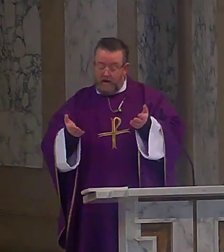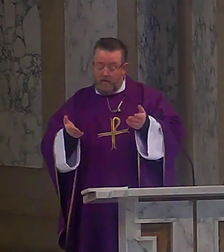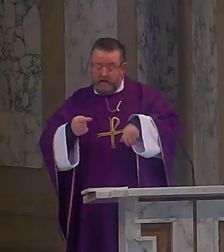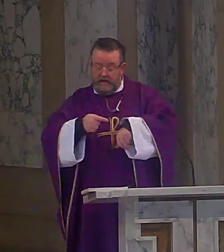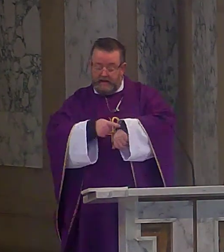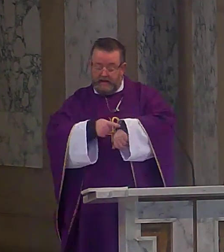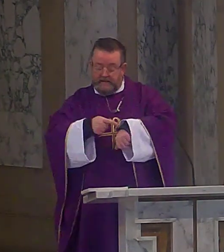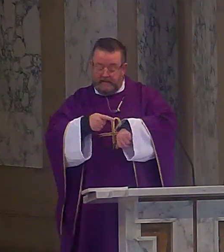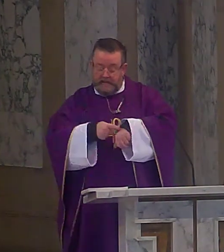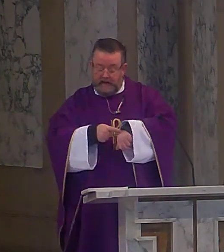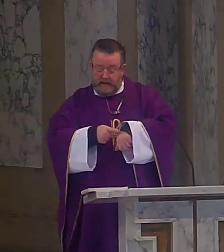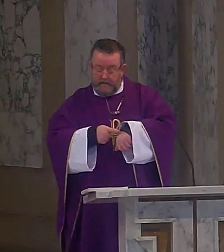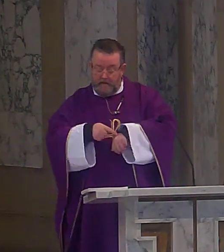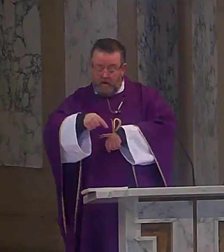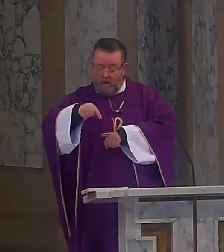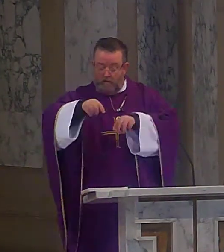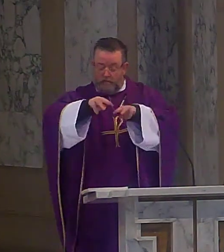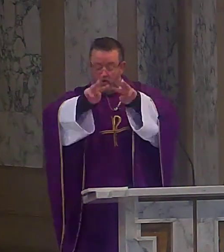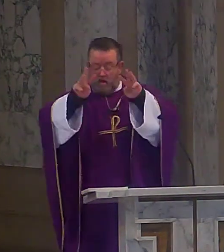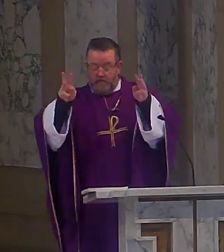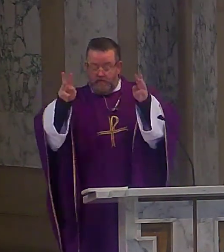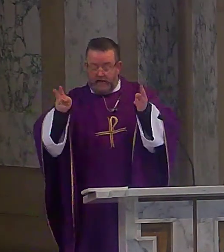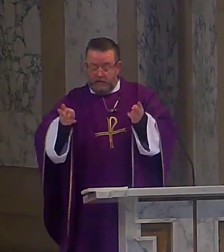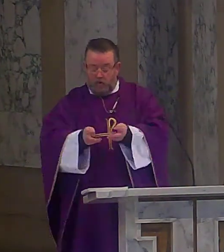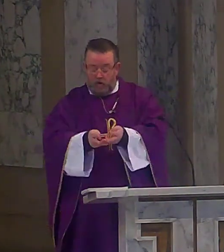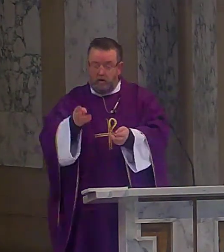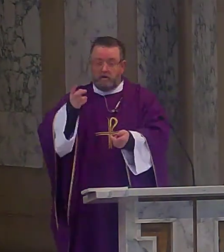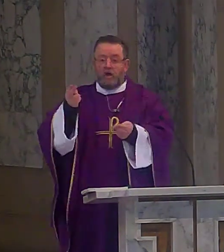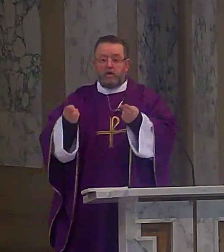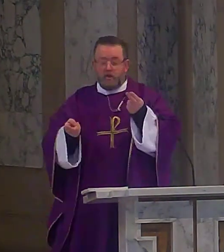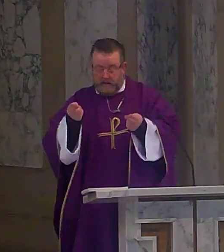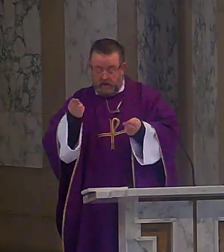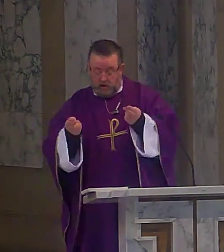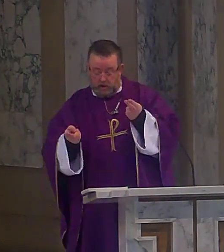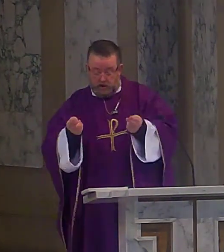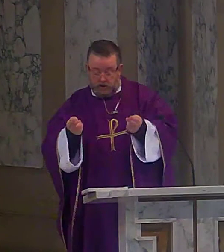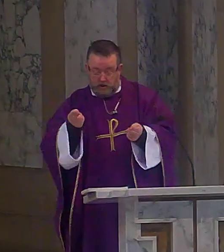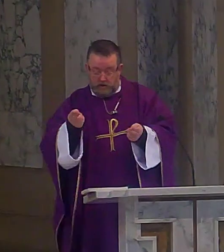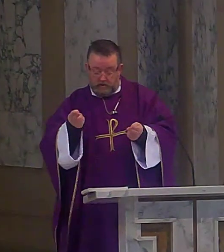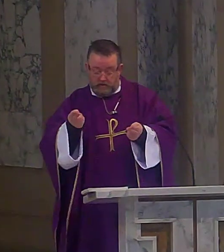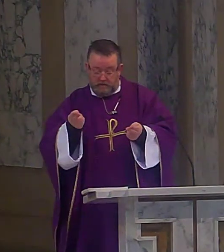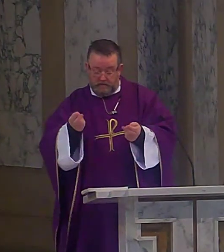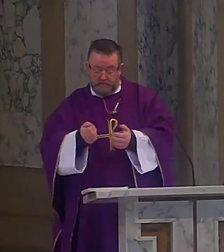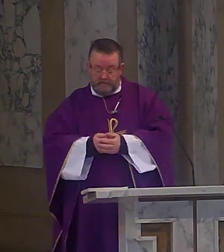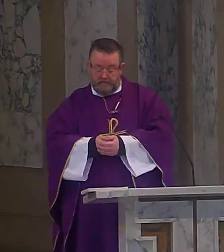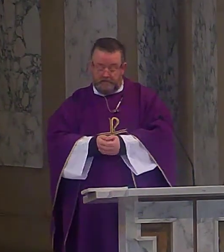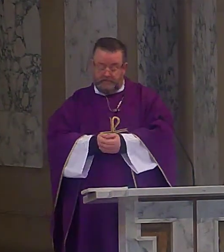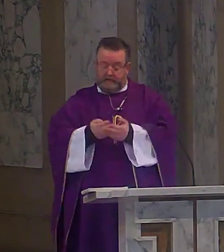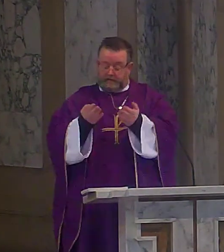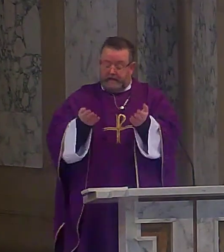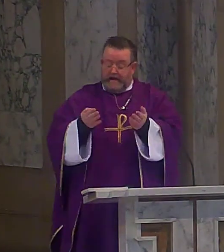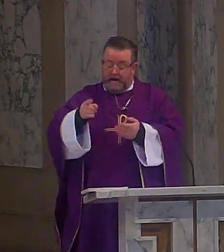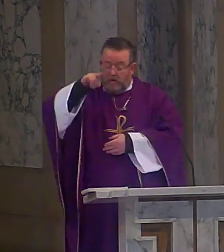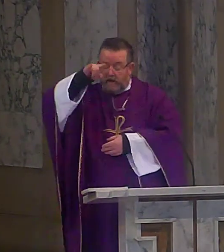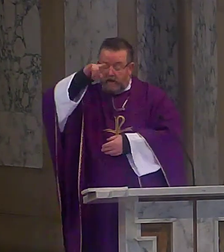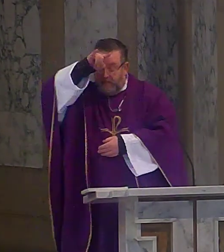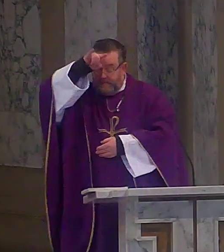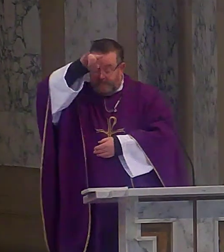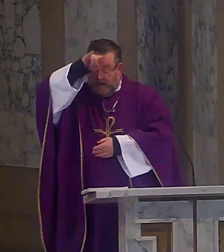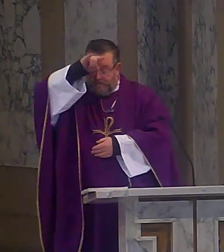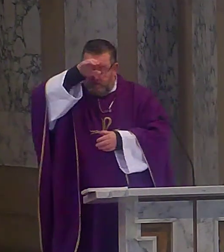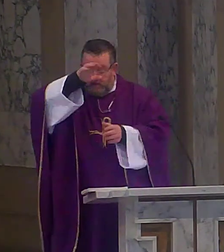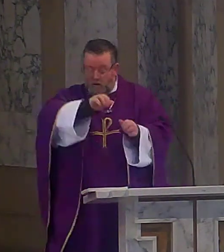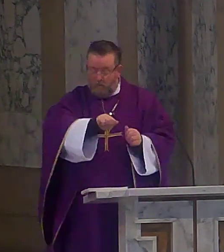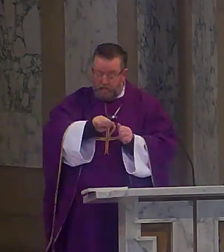now is the time for this world to be judged now the